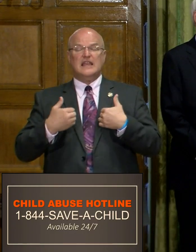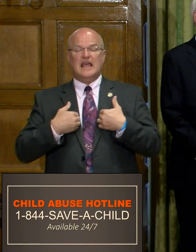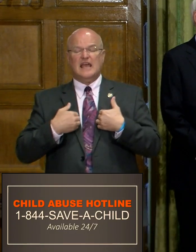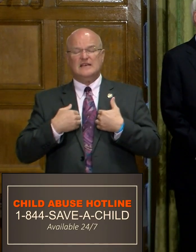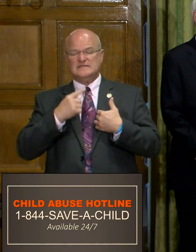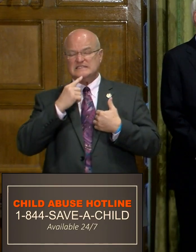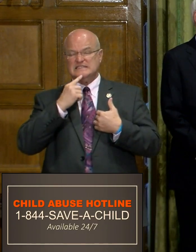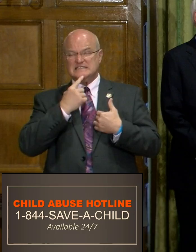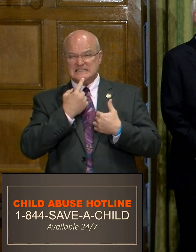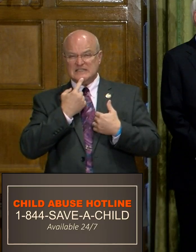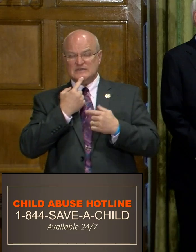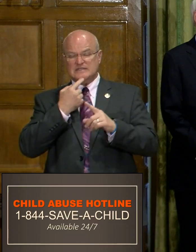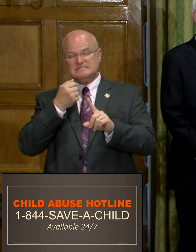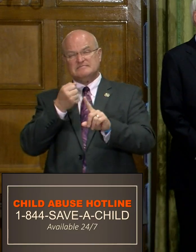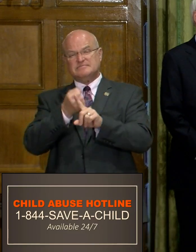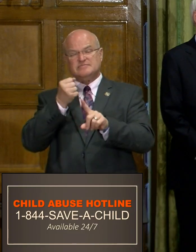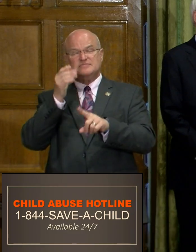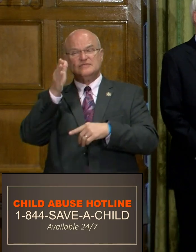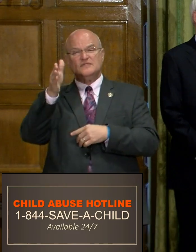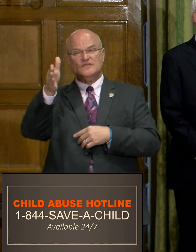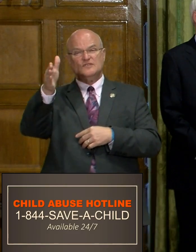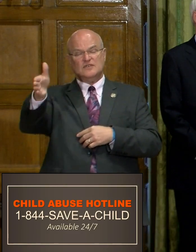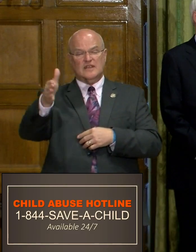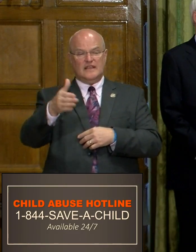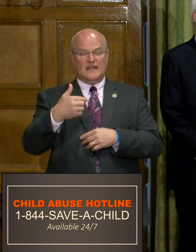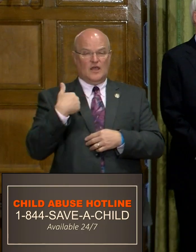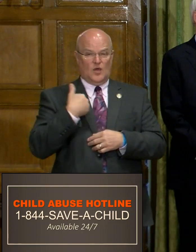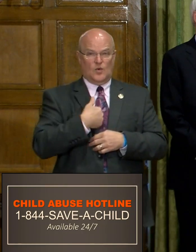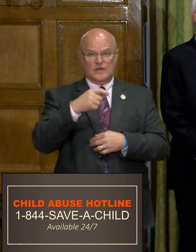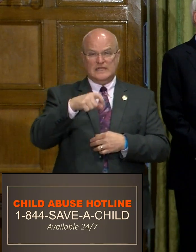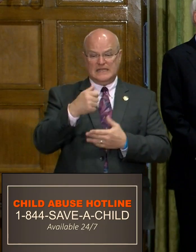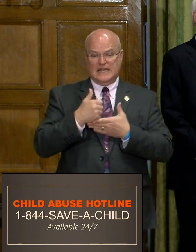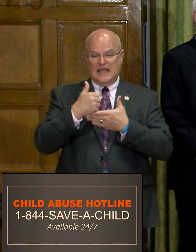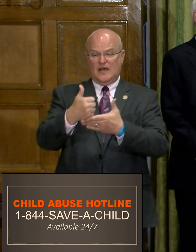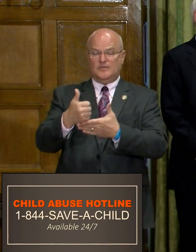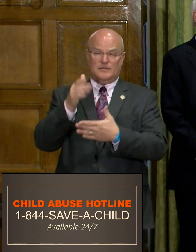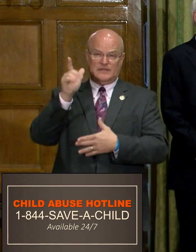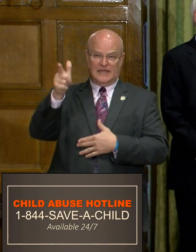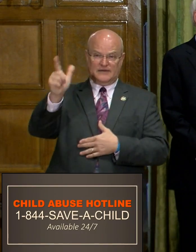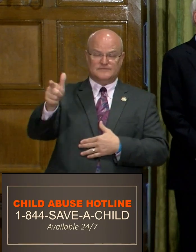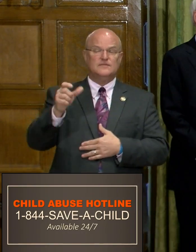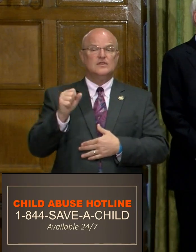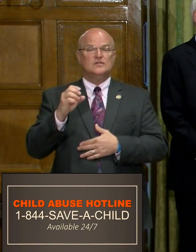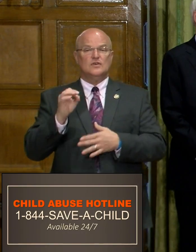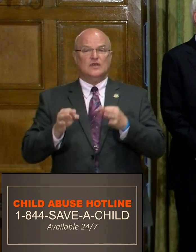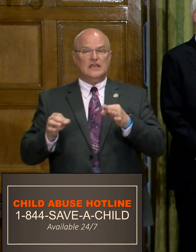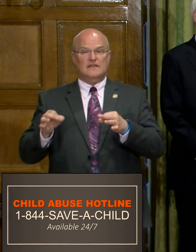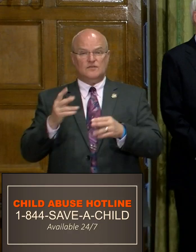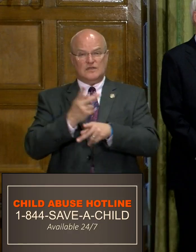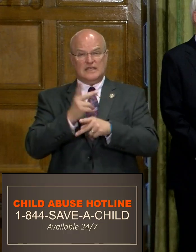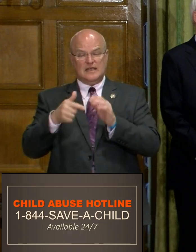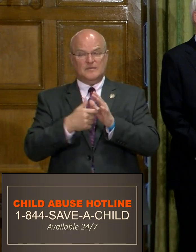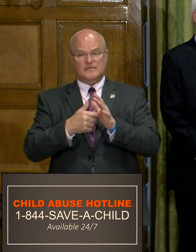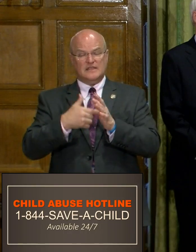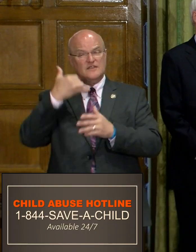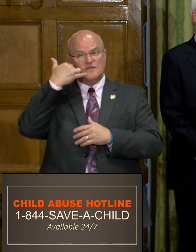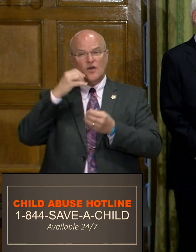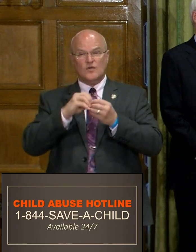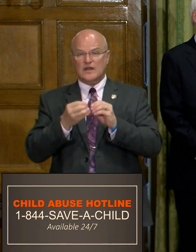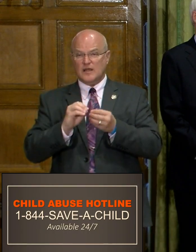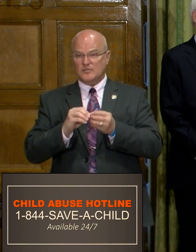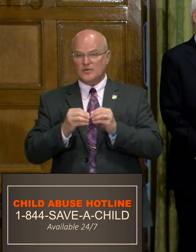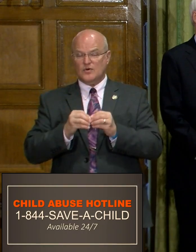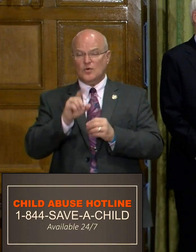very serious outcomes that the rest of us would be needing to help them out with. So if you would keep this hotline